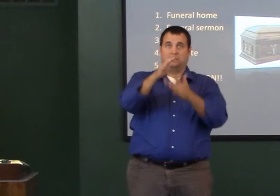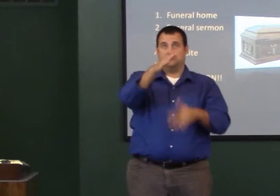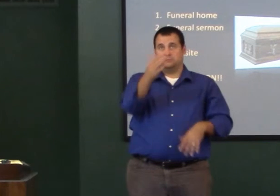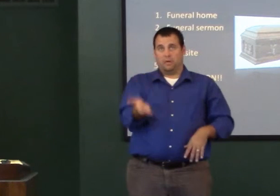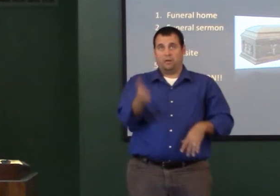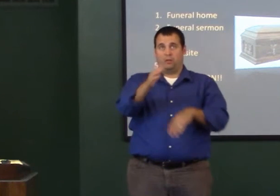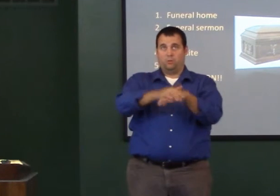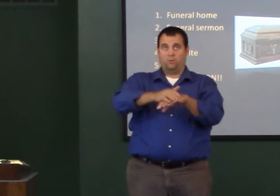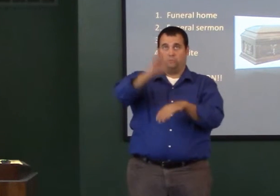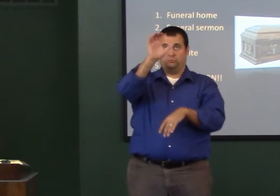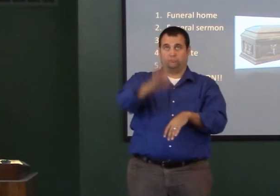the Bible says.